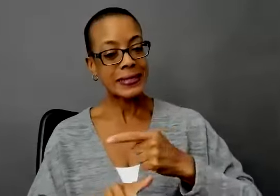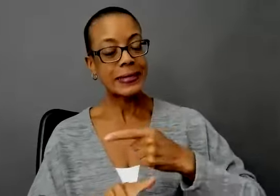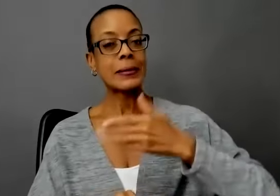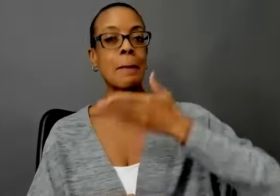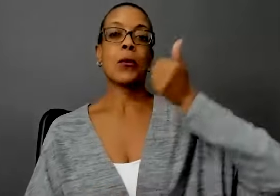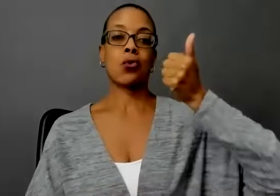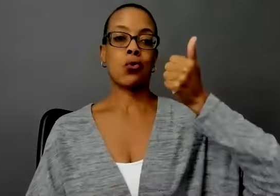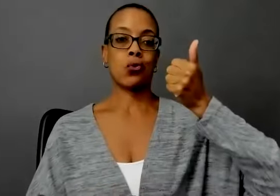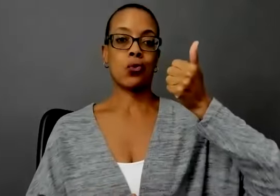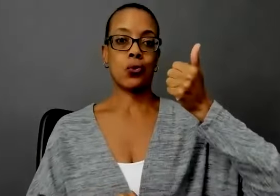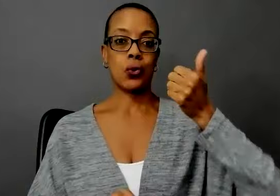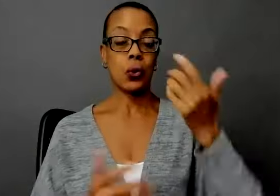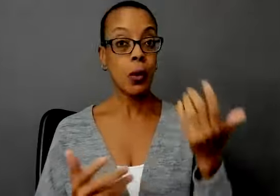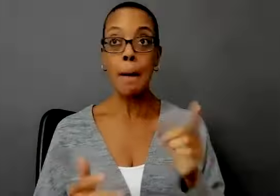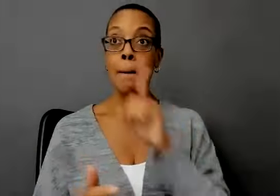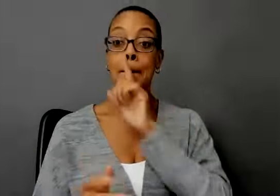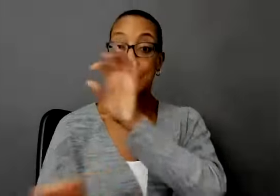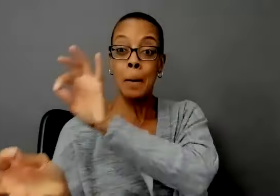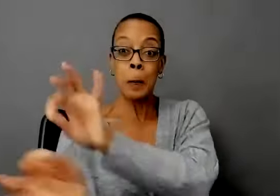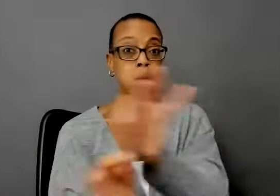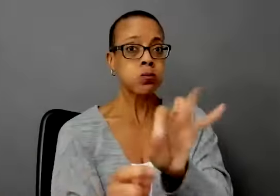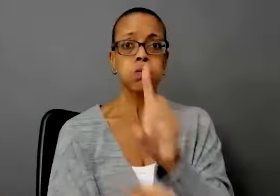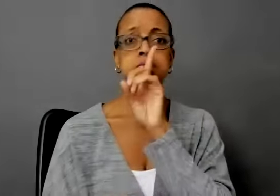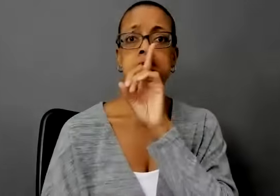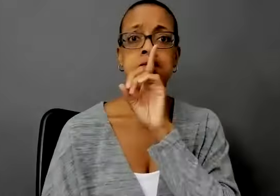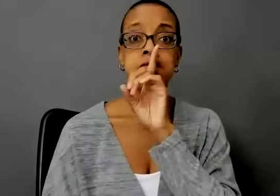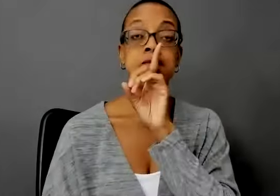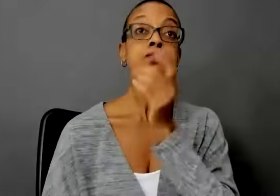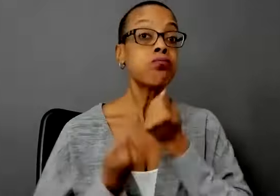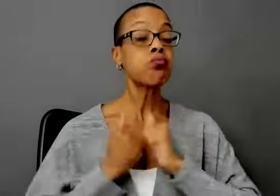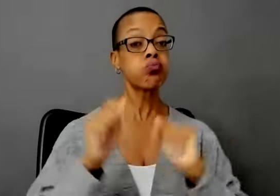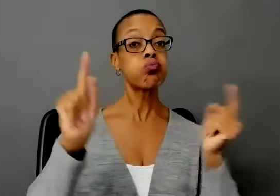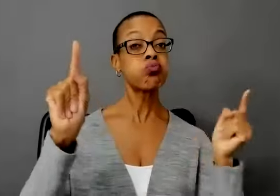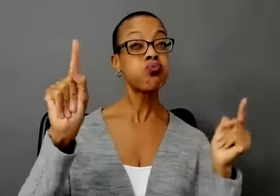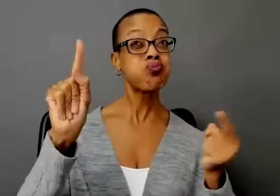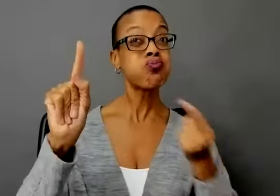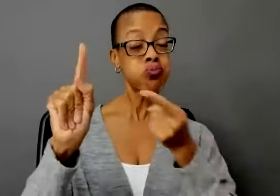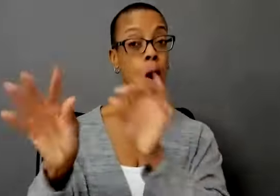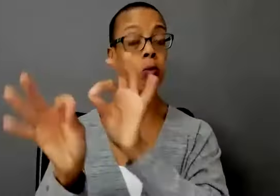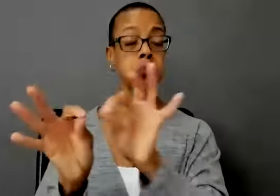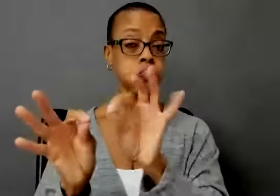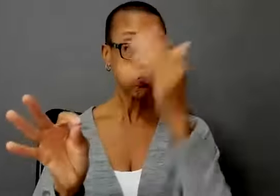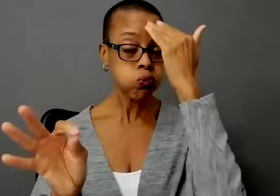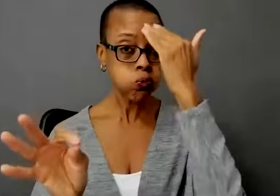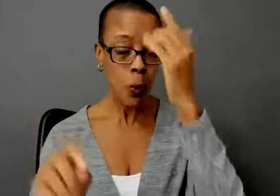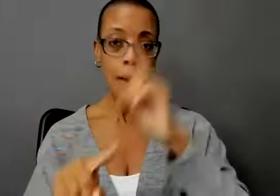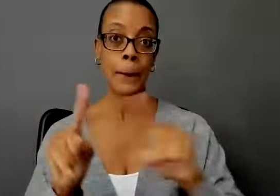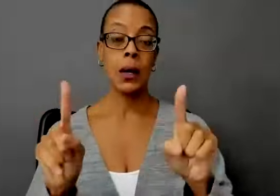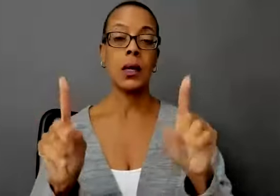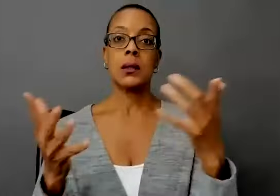it didn't have to be perfect. We would strive to be perfect as much as possible, but ultimately the pursuit of perfection is futile. If